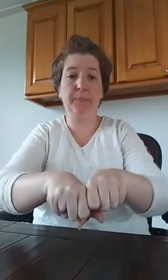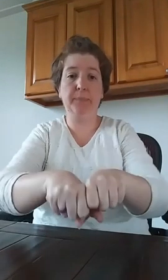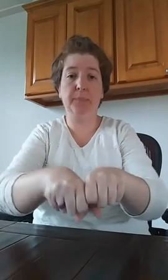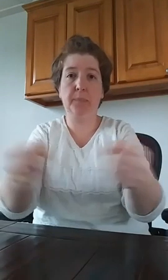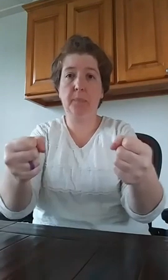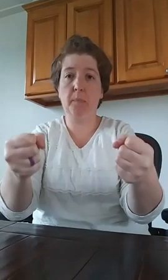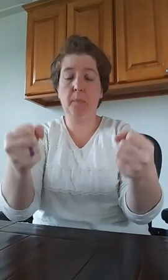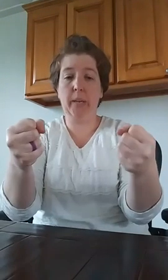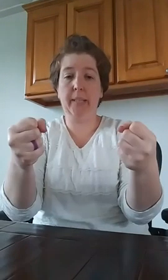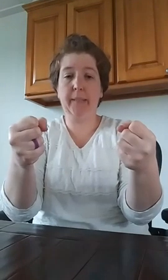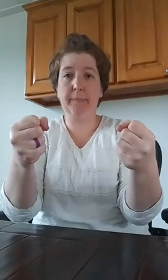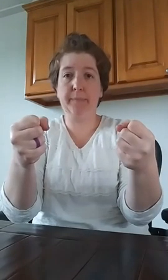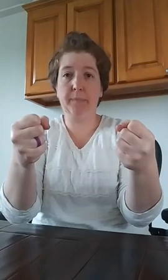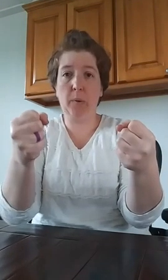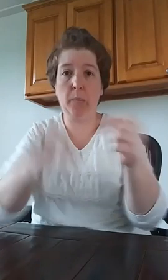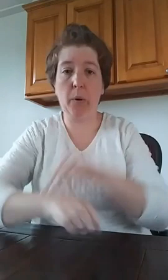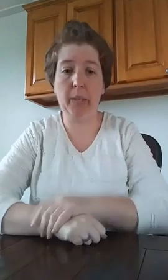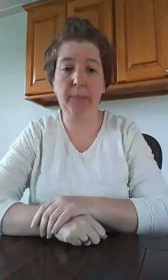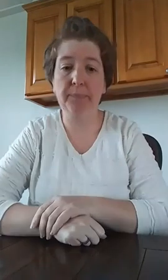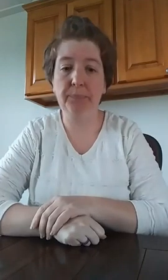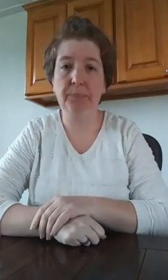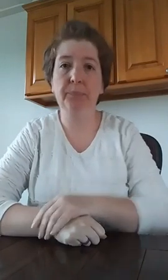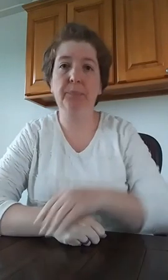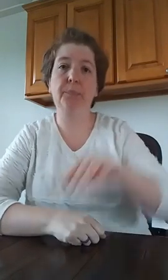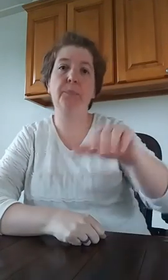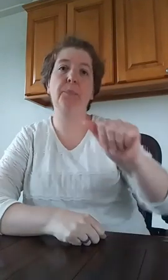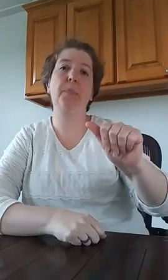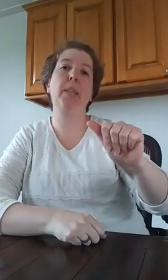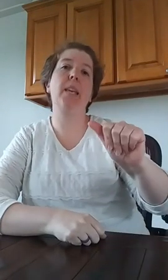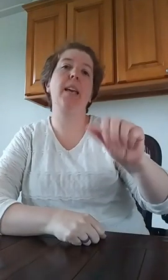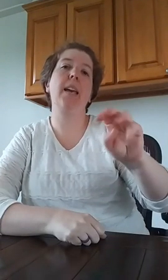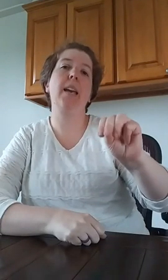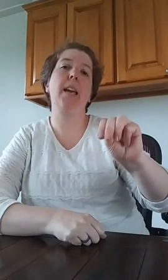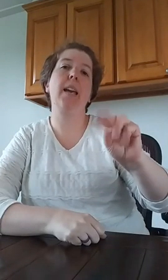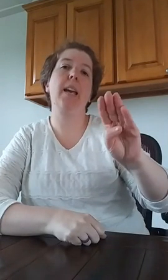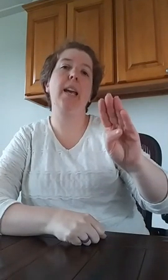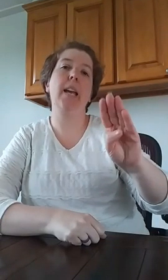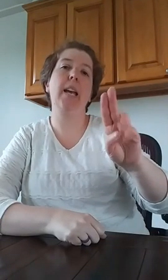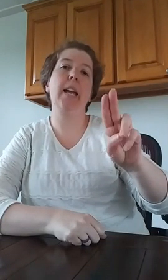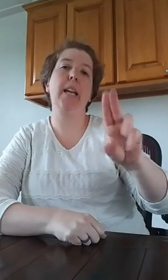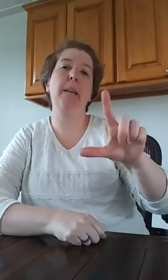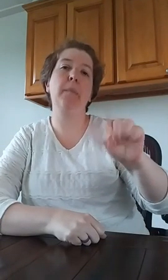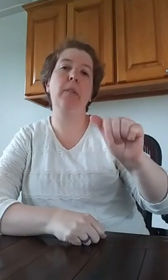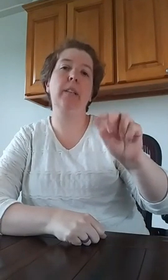right or broken ambulance